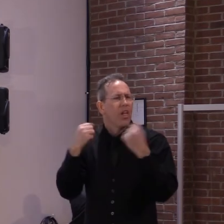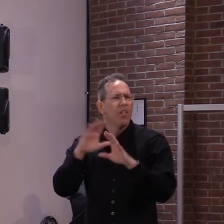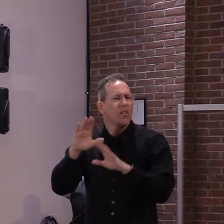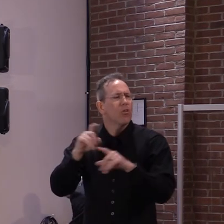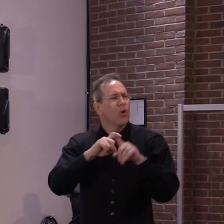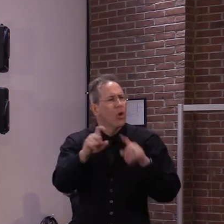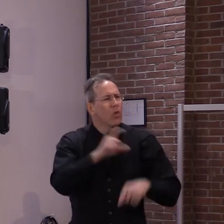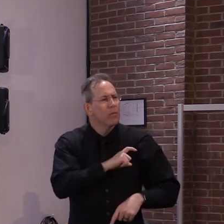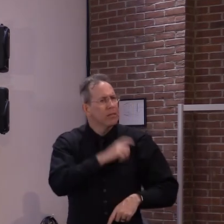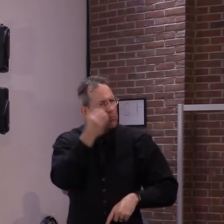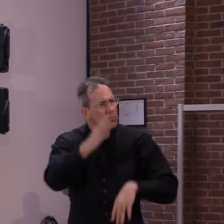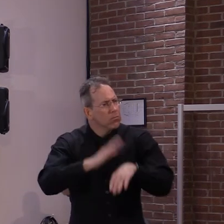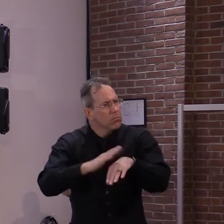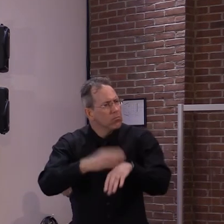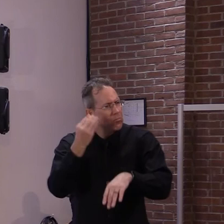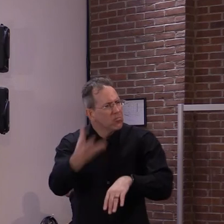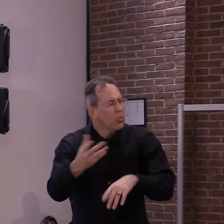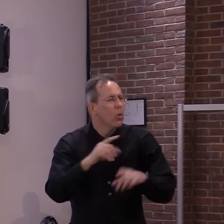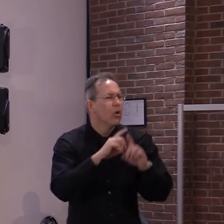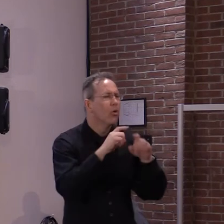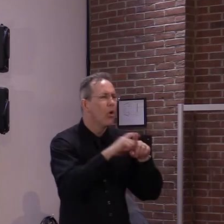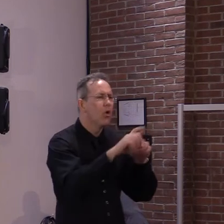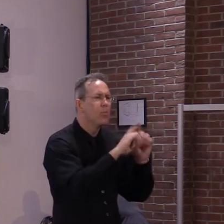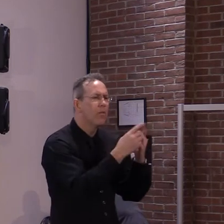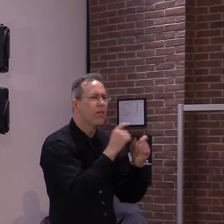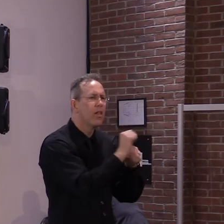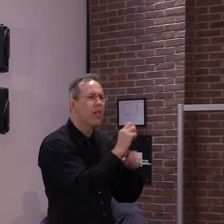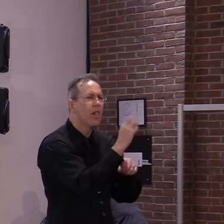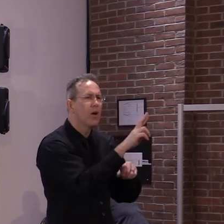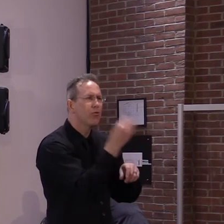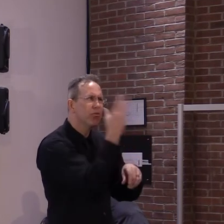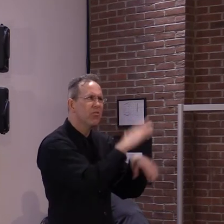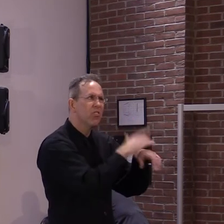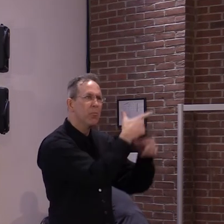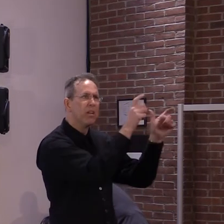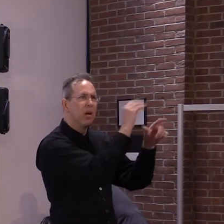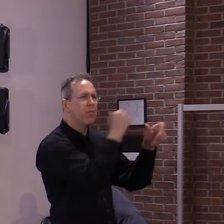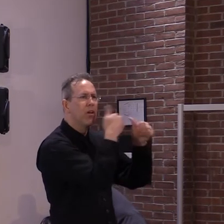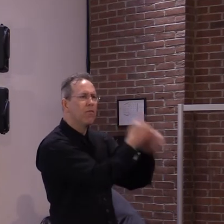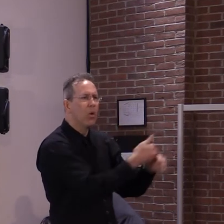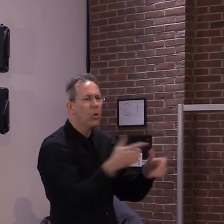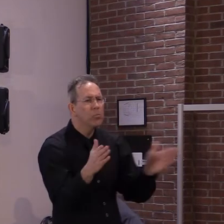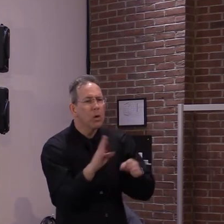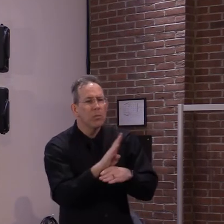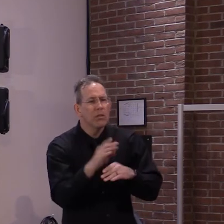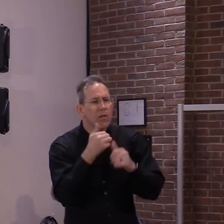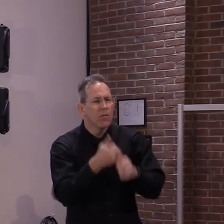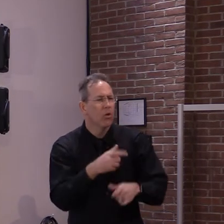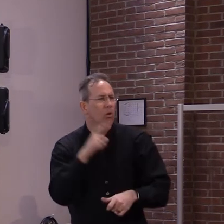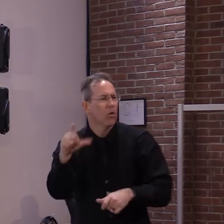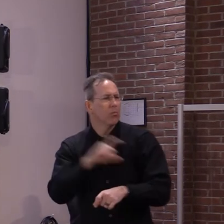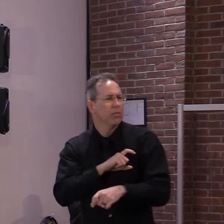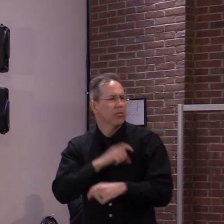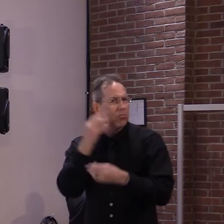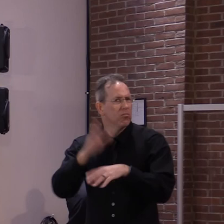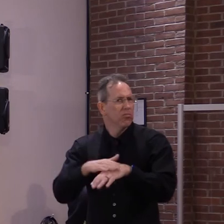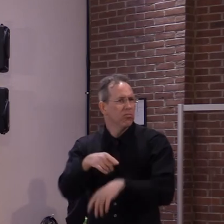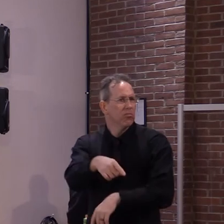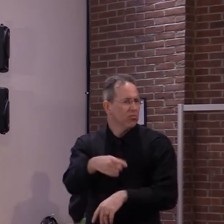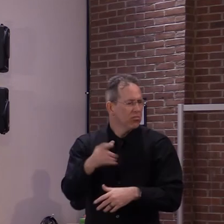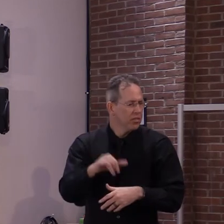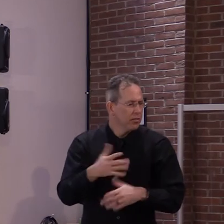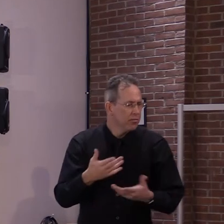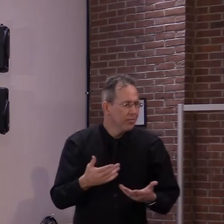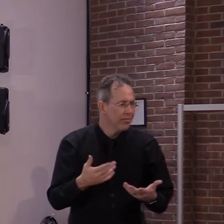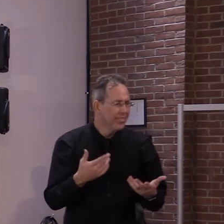thank you ed that's and that's it thanks for tuning in we'll see you again on